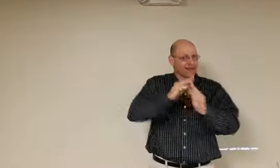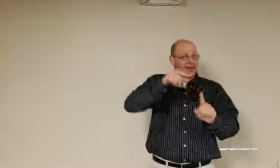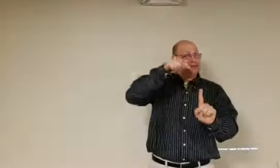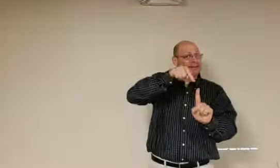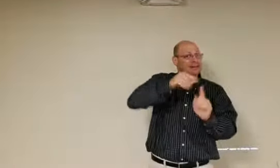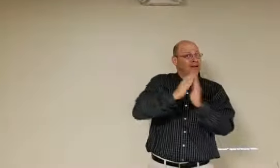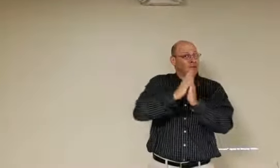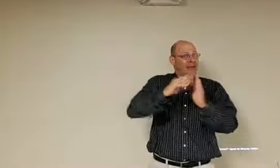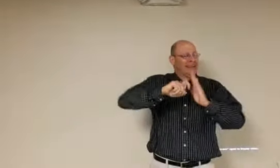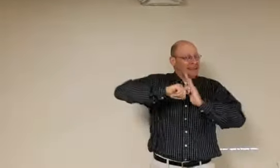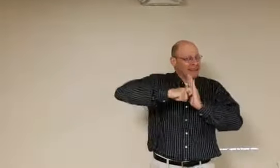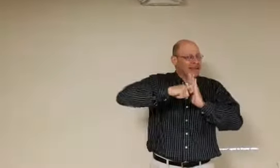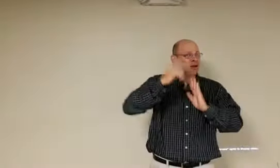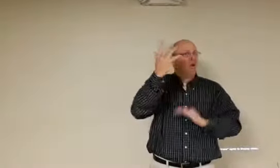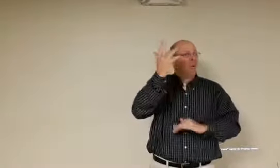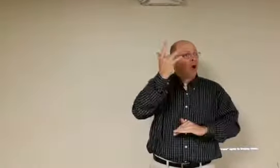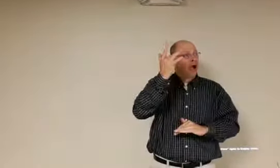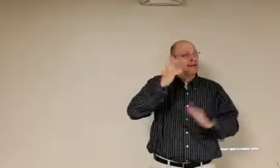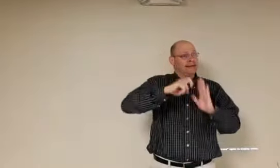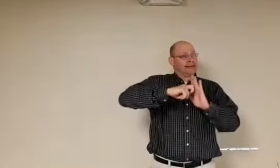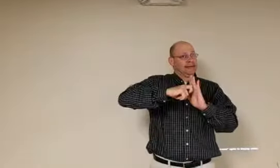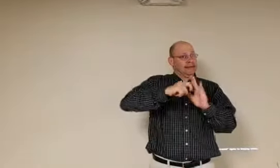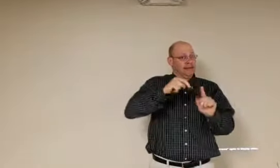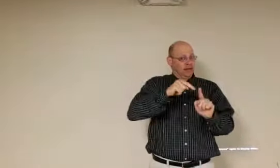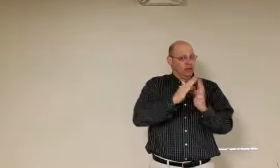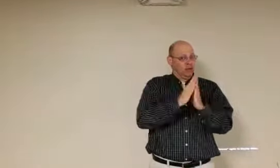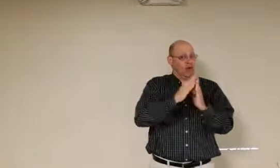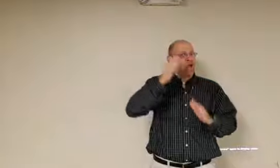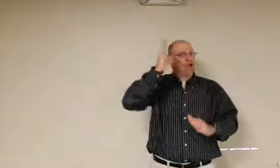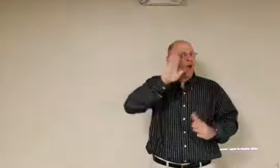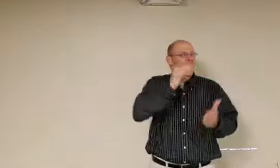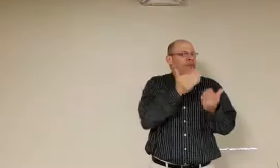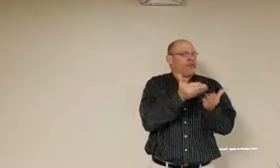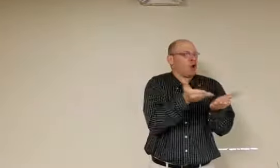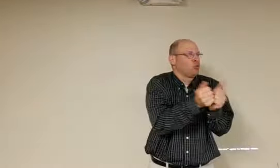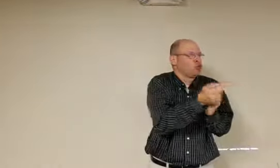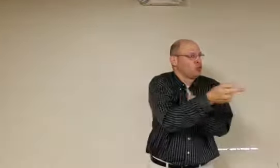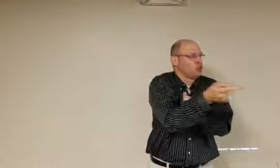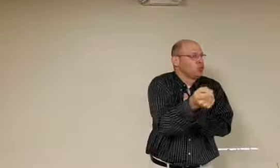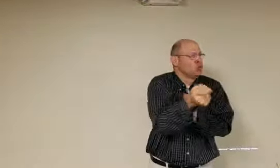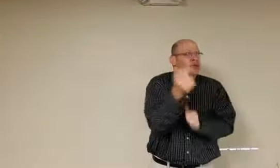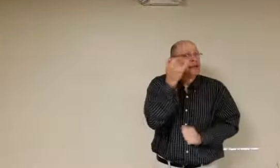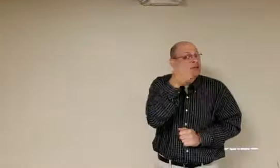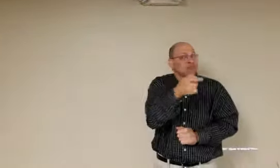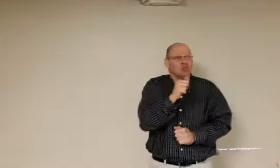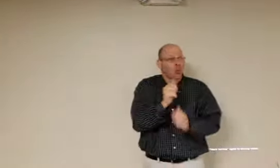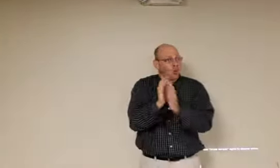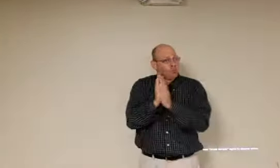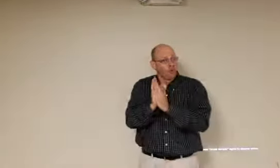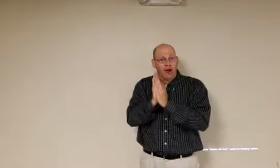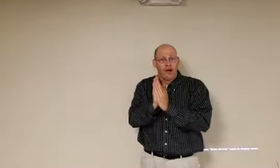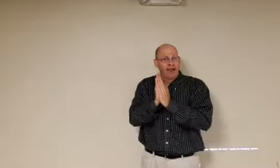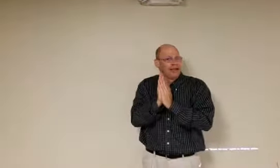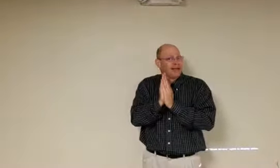you've got to take it. So we have got to pray. That prayer is the key. God's going to be there with you. If you don't